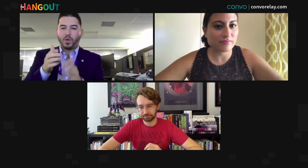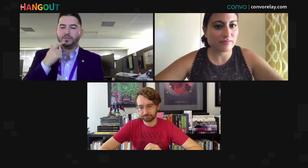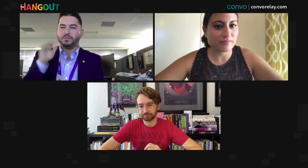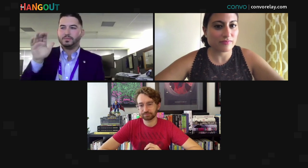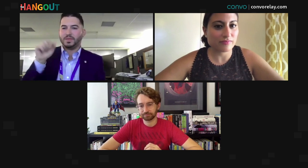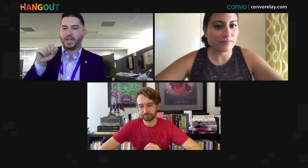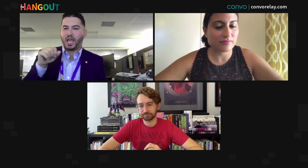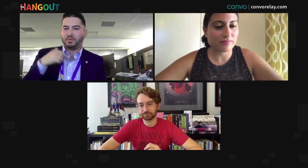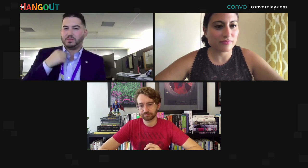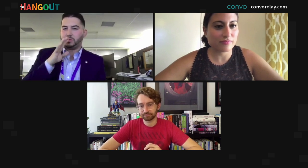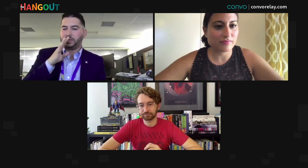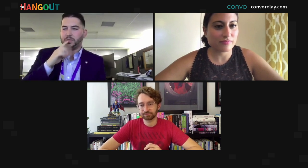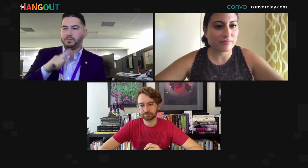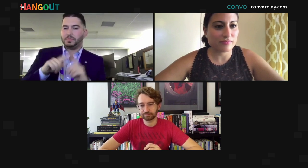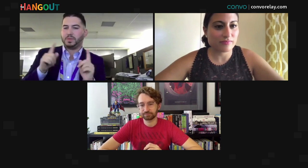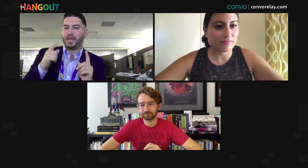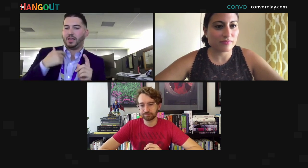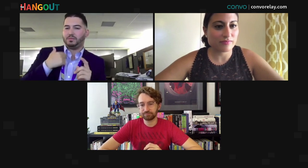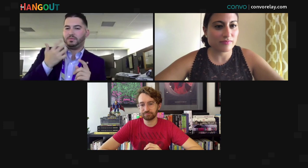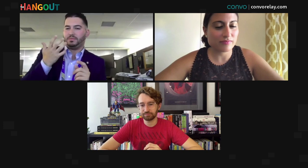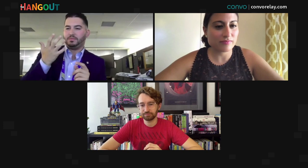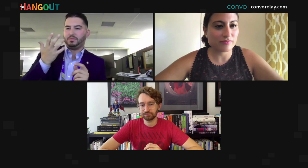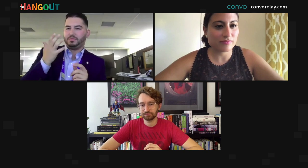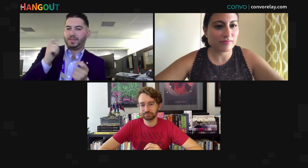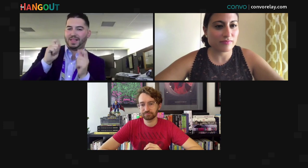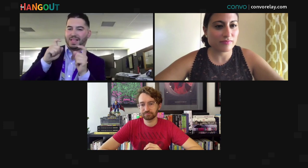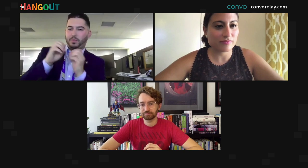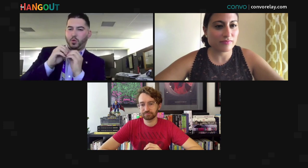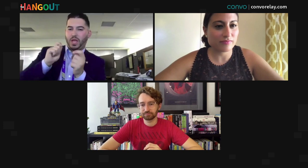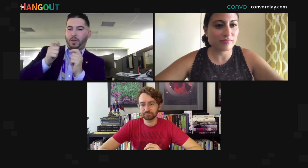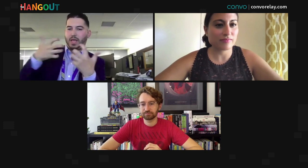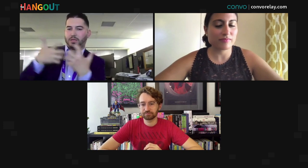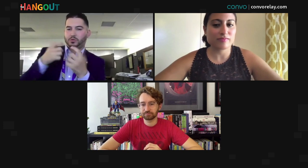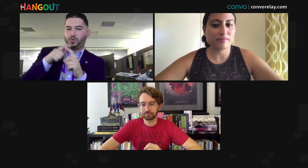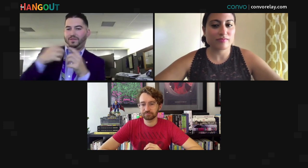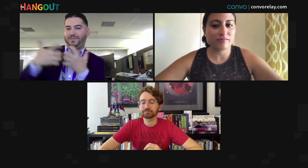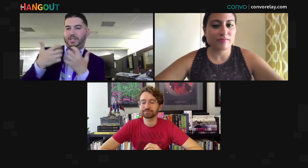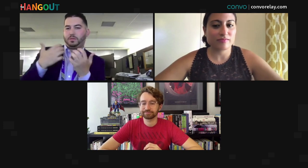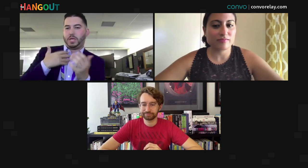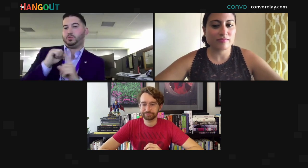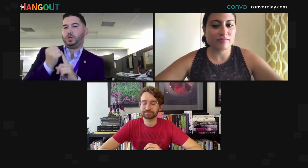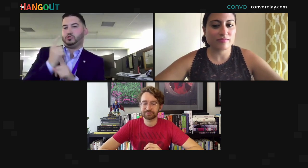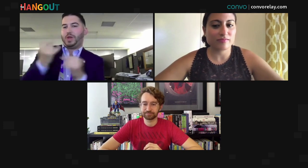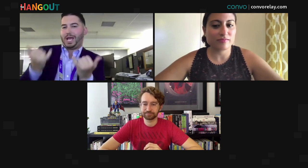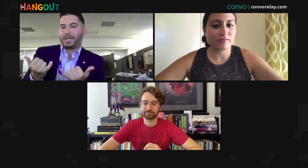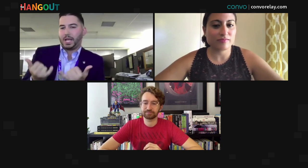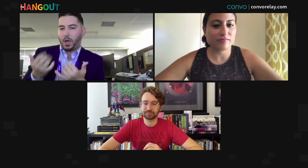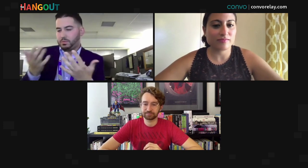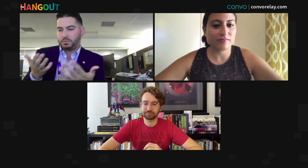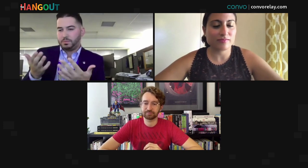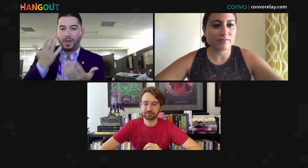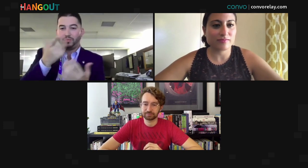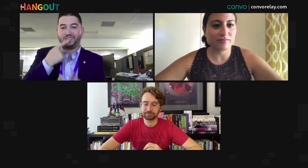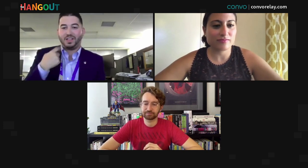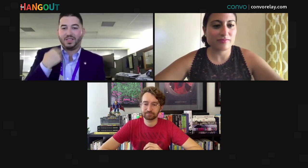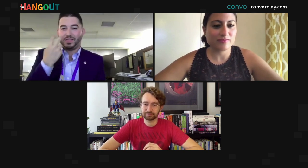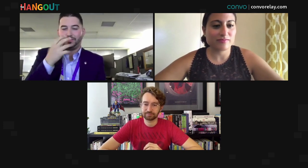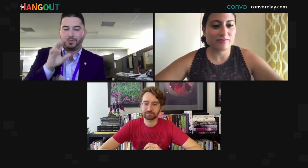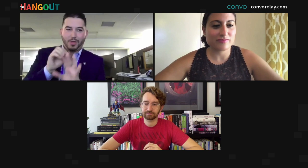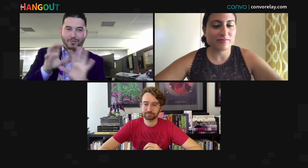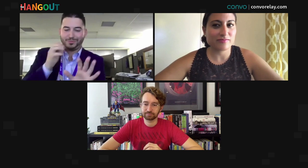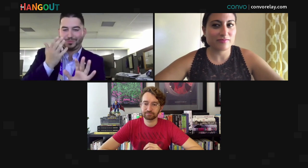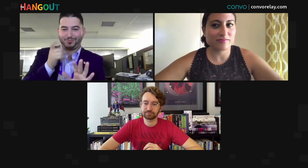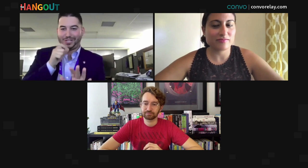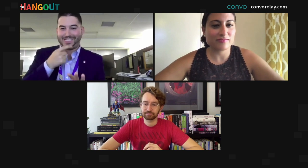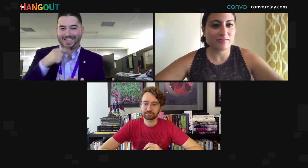change and their needs are going to change. So I think maybe you could frame it that way. You say, yes, I speak, but I may need more accommodations to fit my situation right